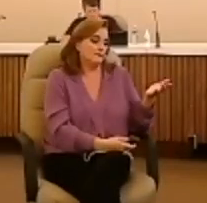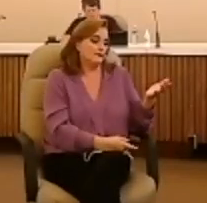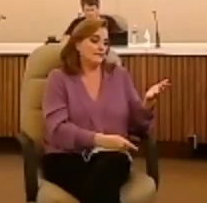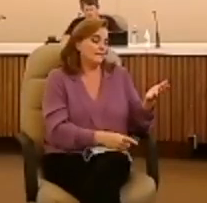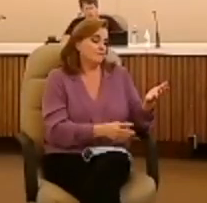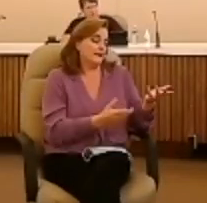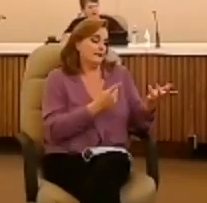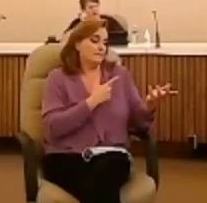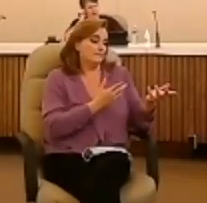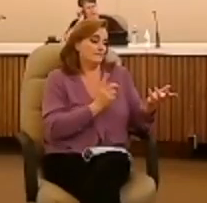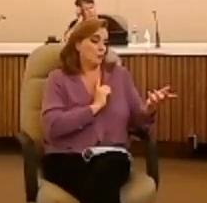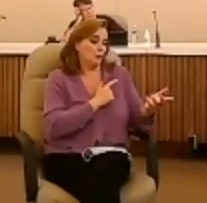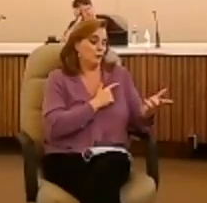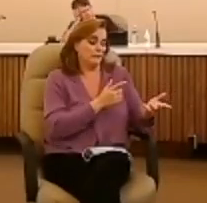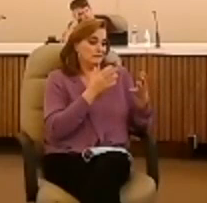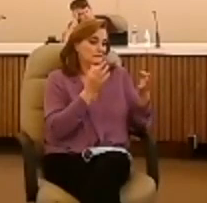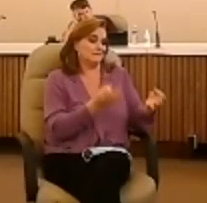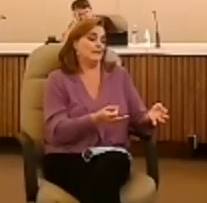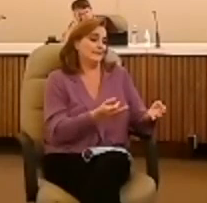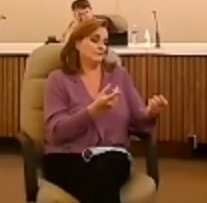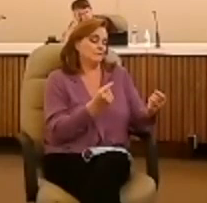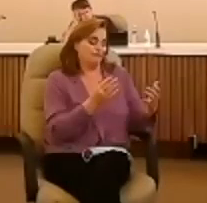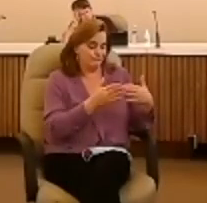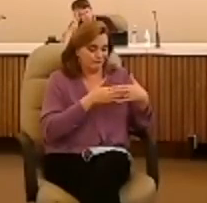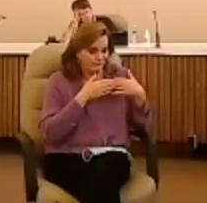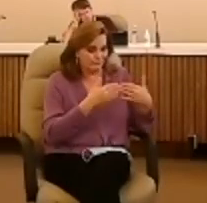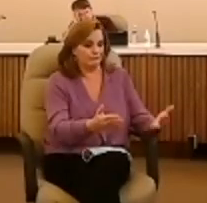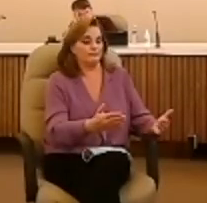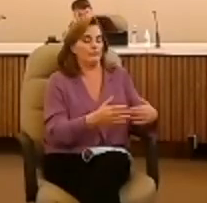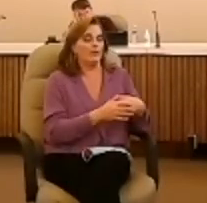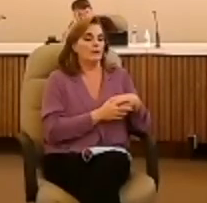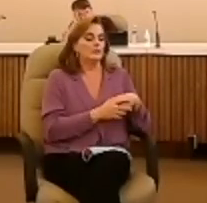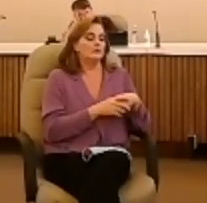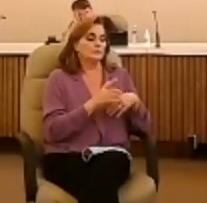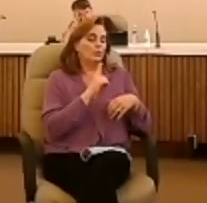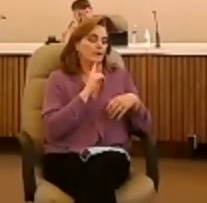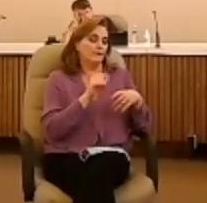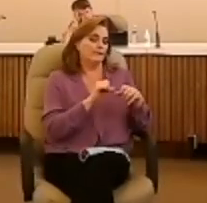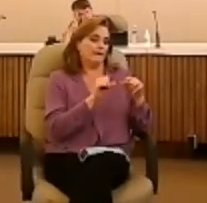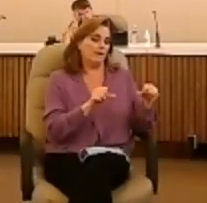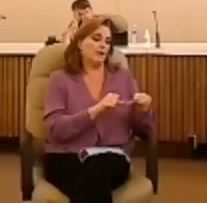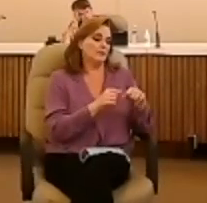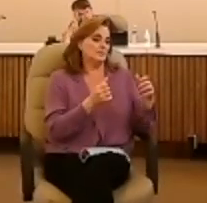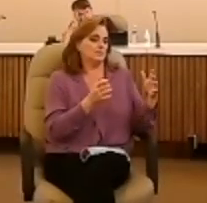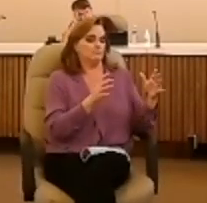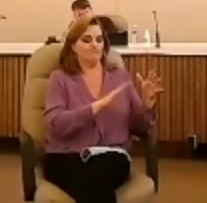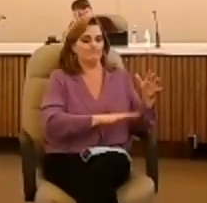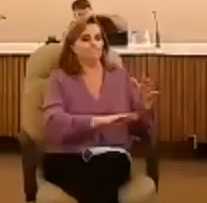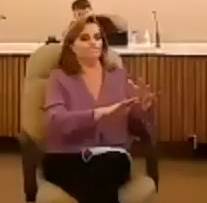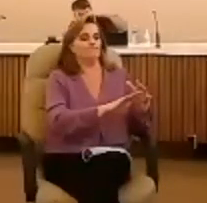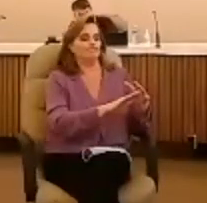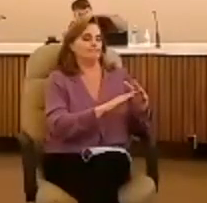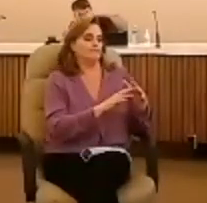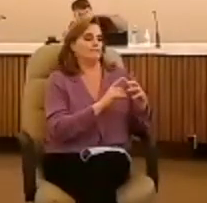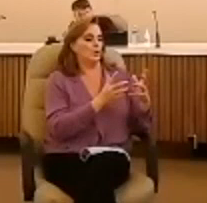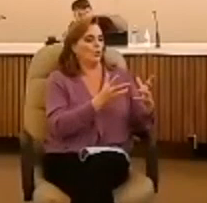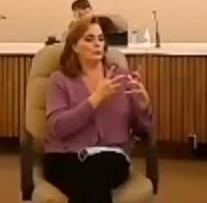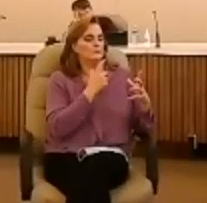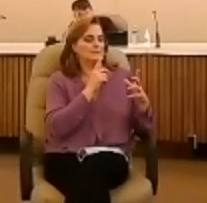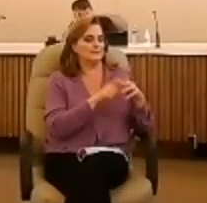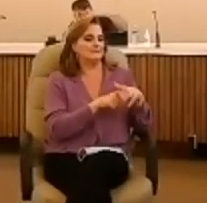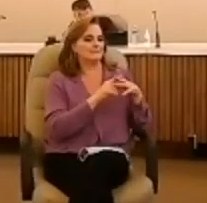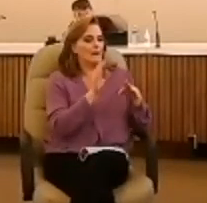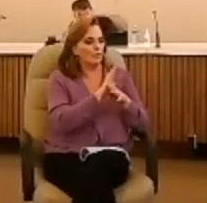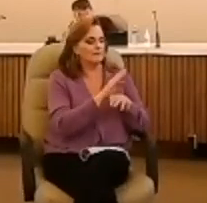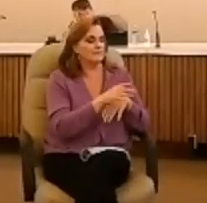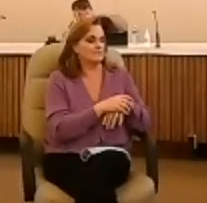on it. Oh, So the area is up and coming, and we want to be a part of it. Well, we want that area So, to be up and